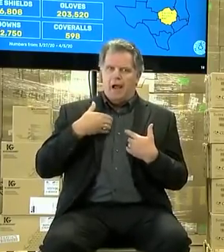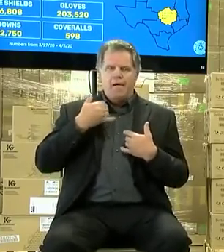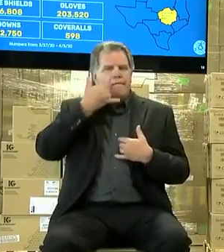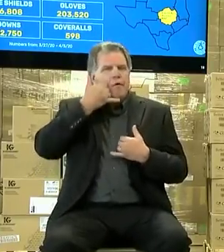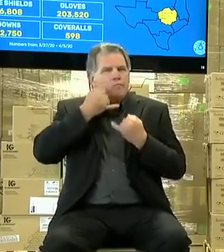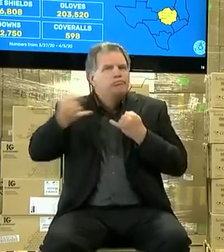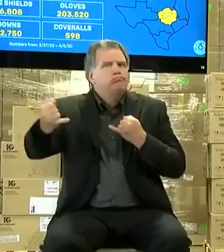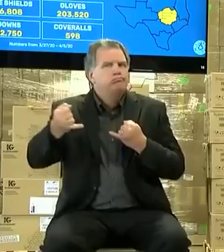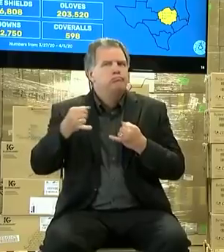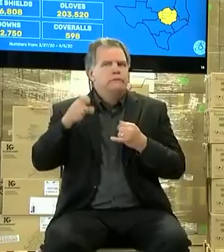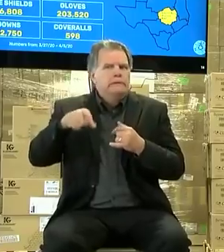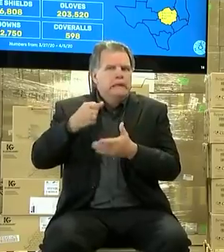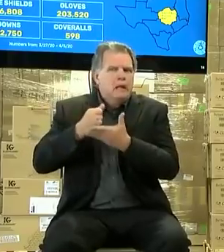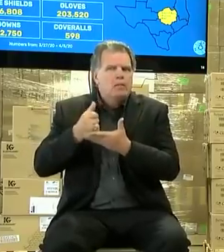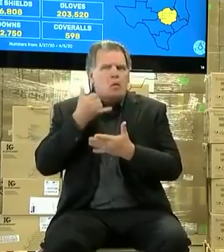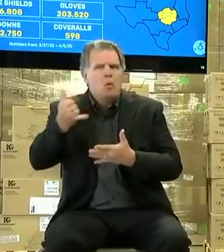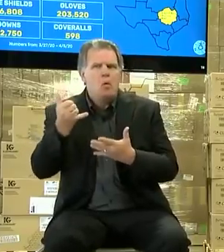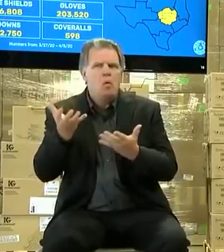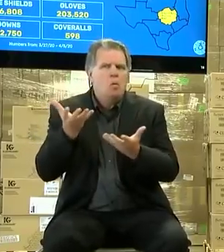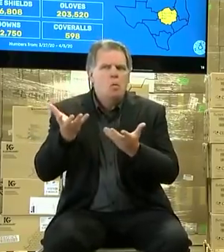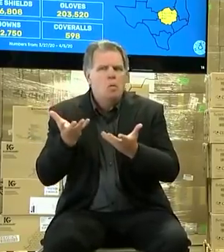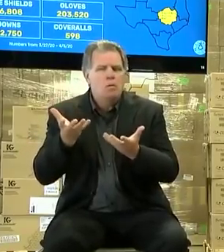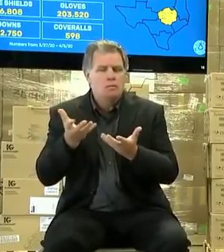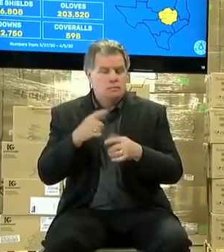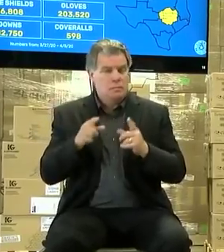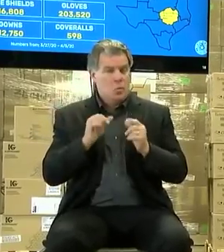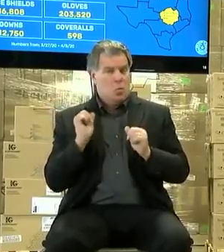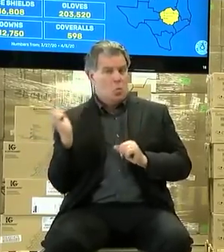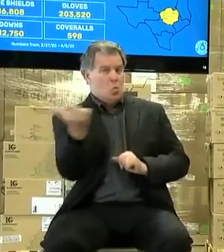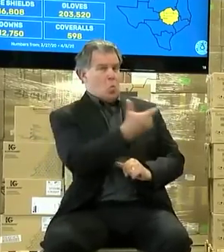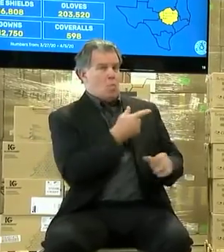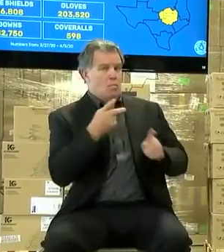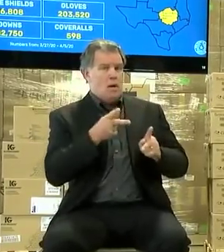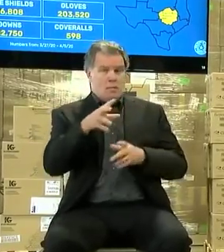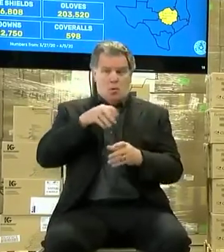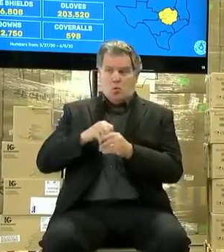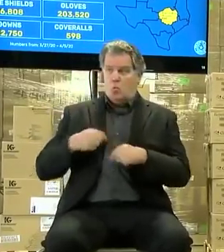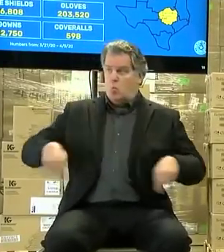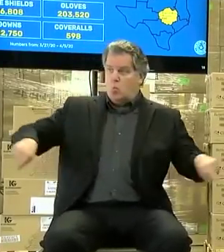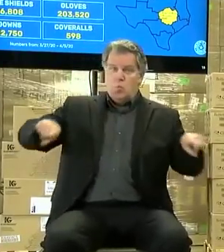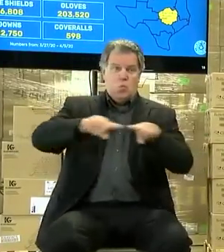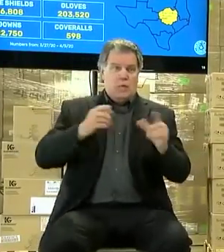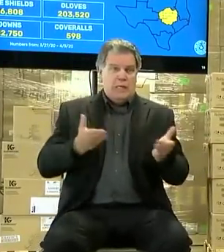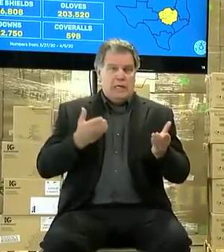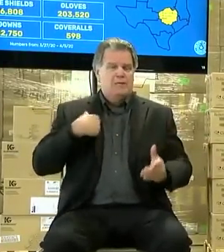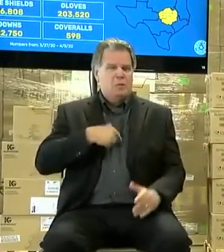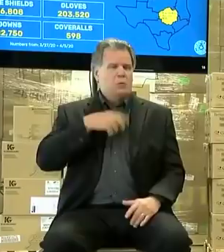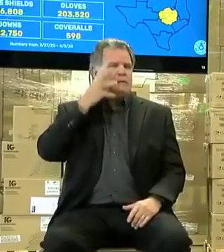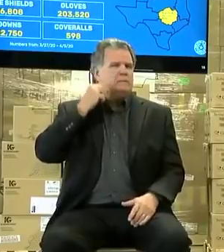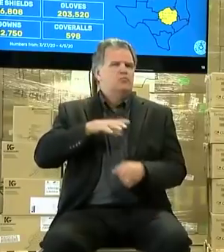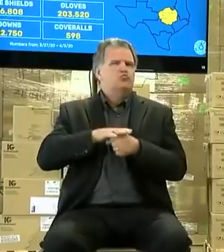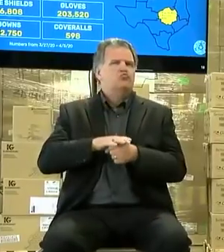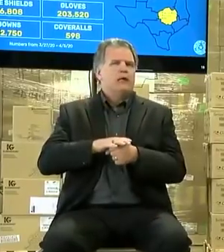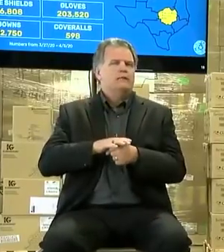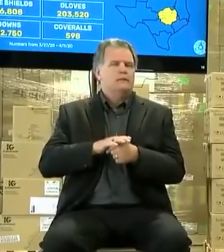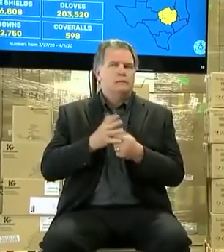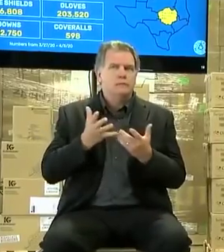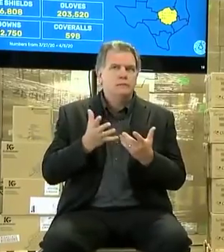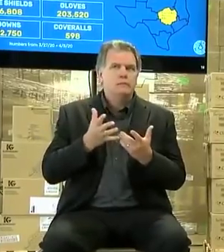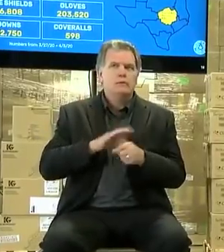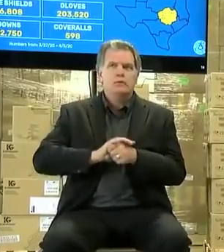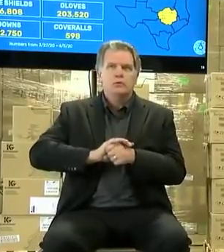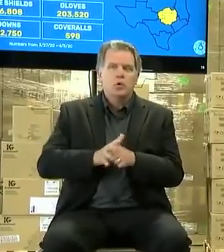as for all of us, including everyone I think here in this room, we are experiencing the stress of having to deal with